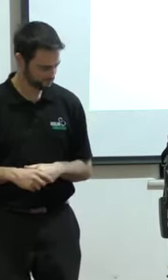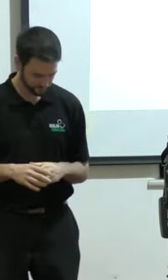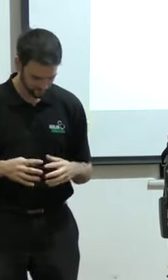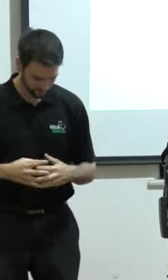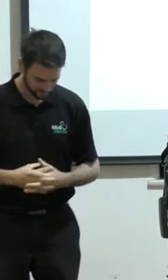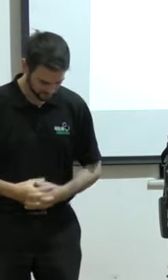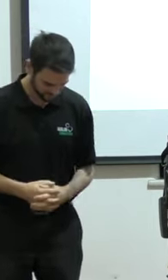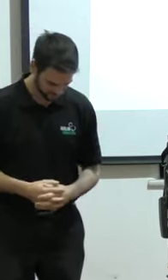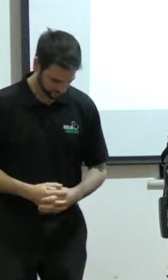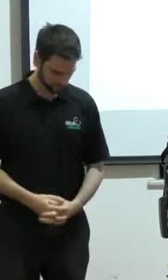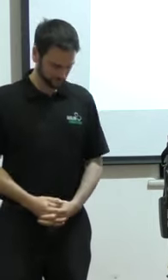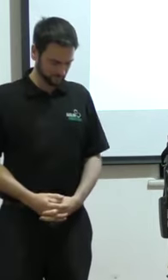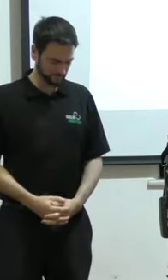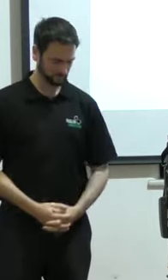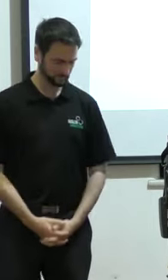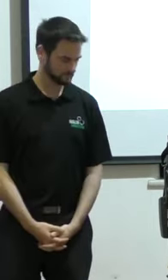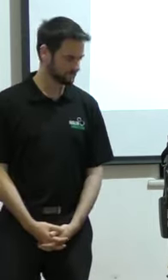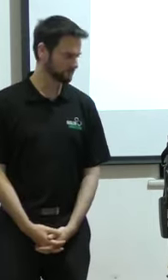Okay.